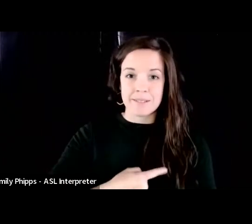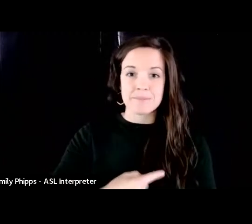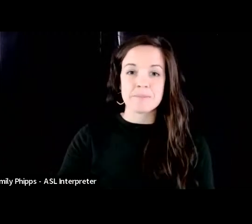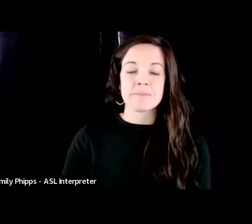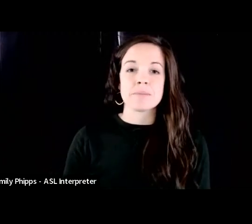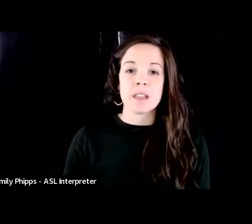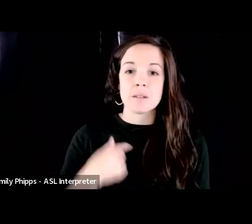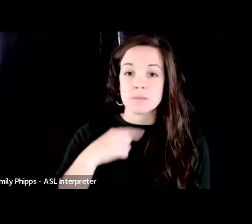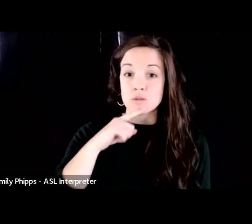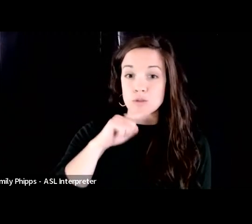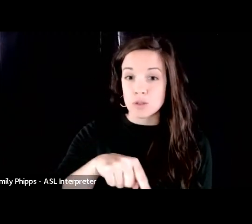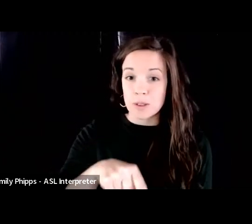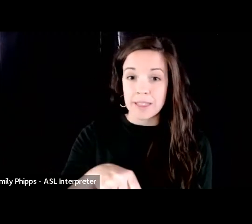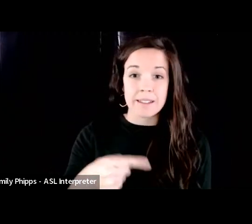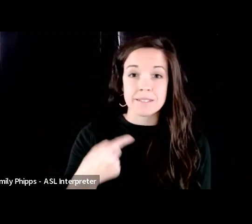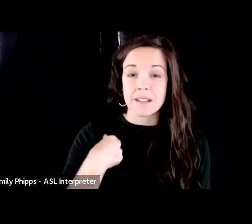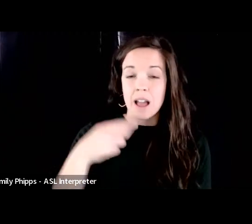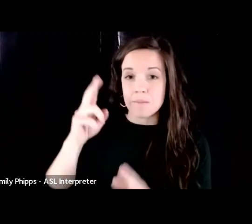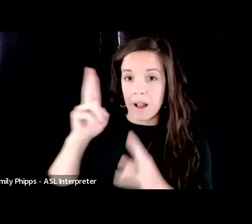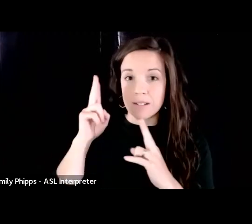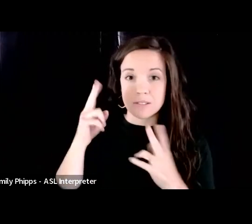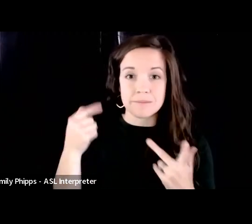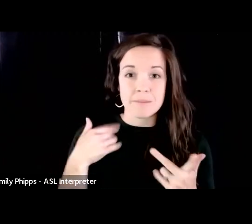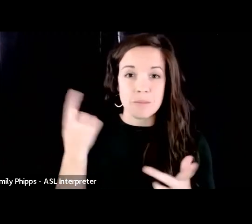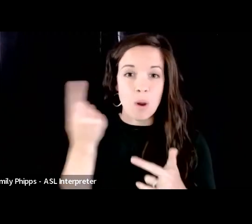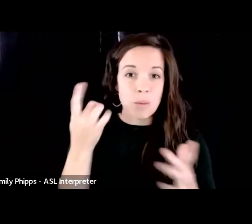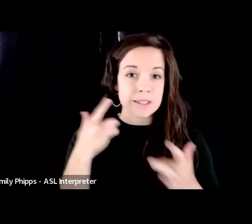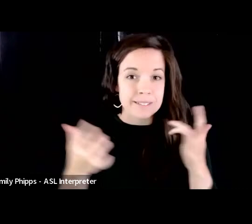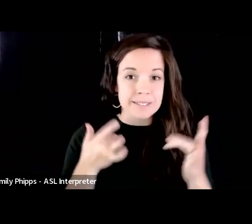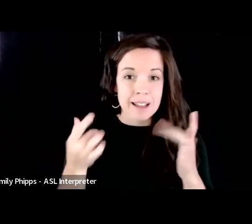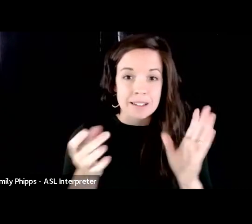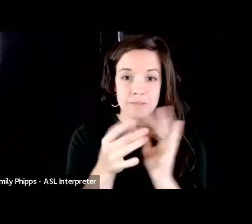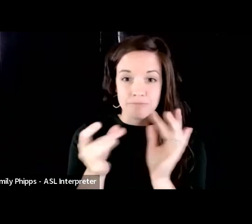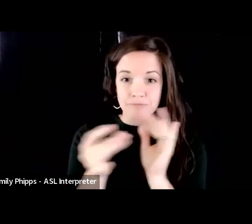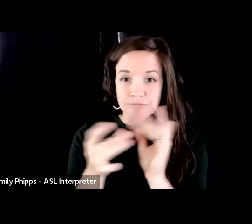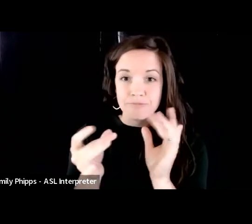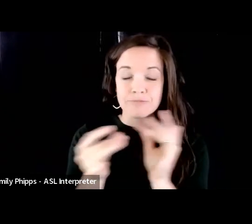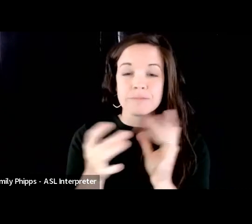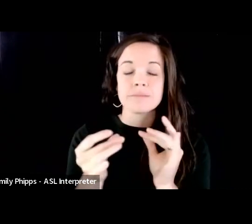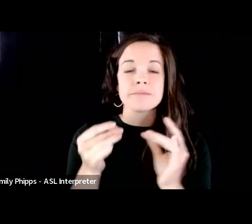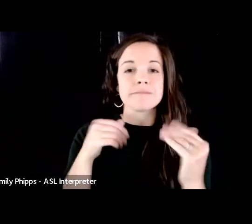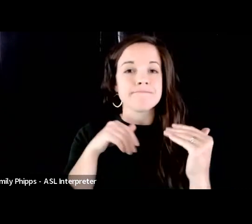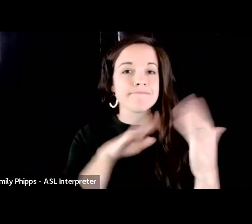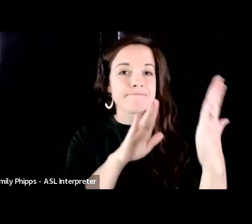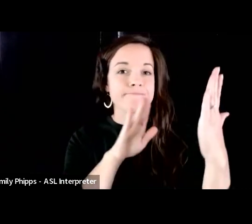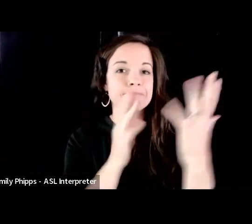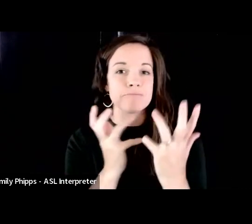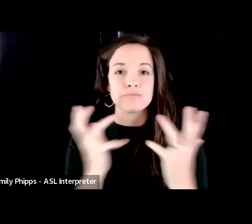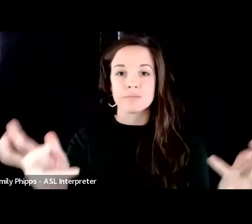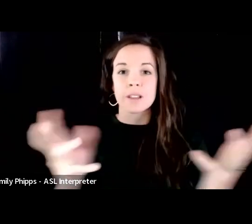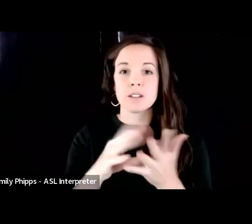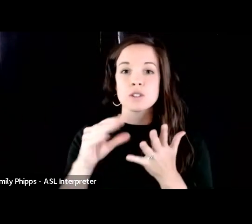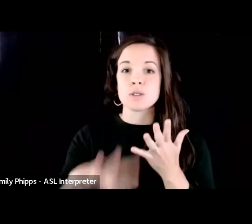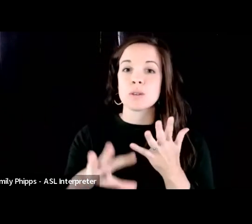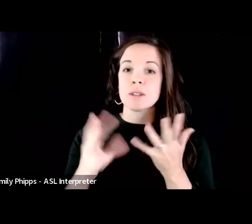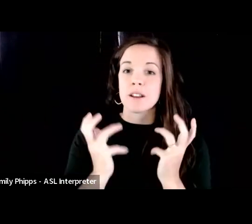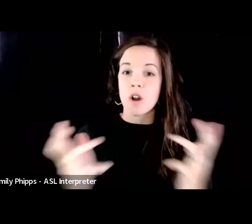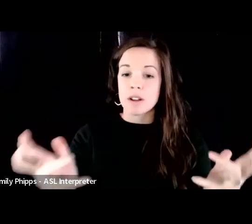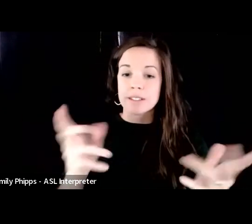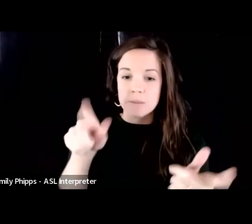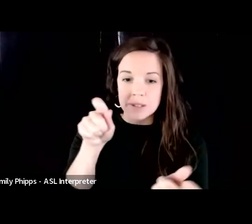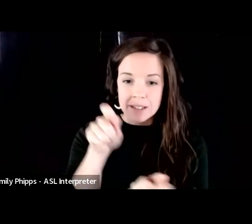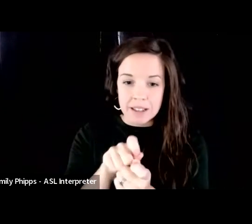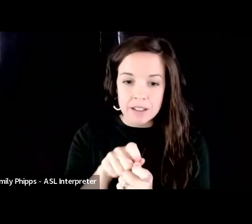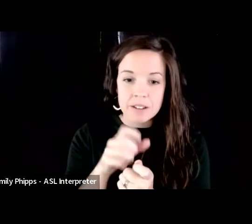truly honored to, and I'm always excited to speak before a student audience in particular,